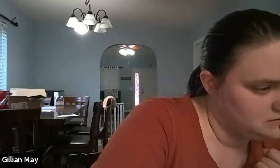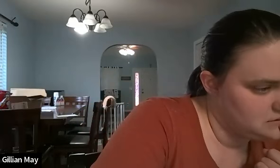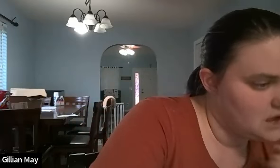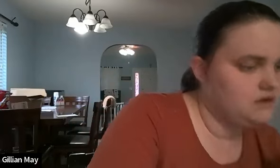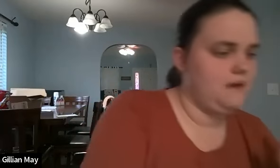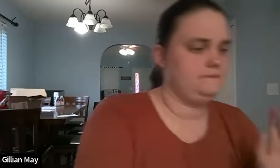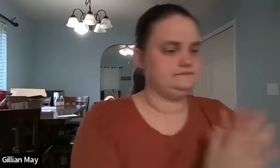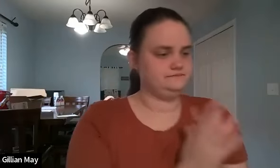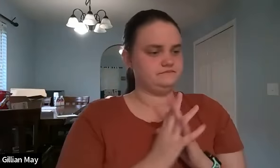Okay.